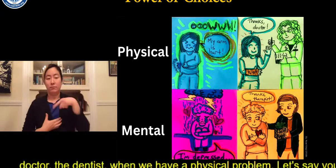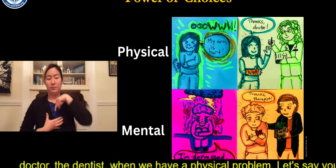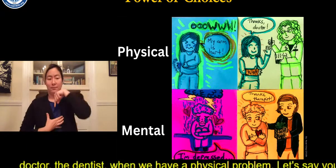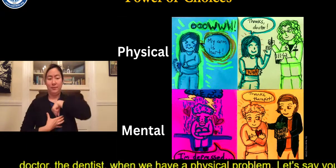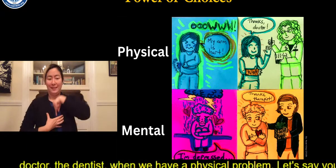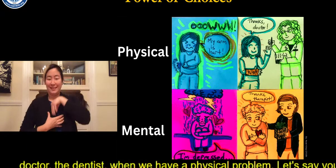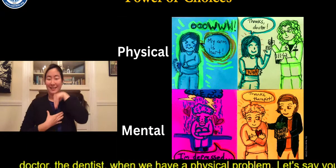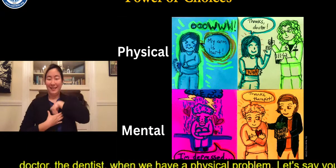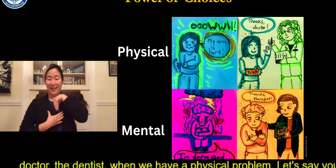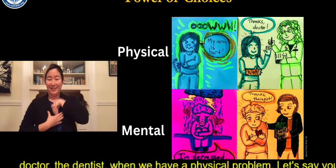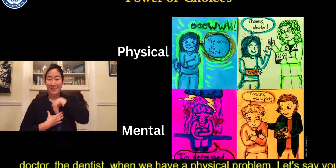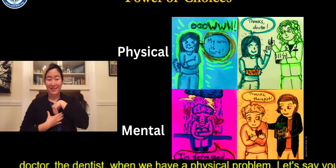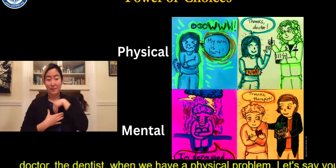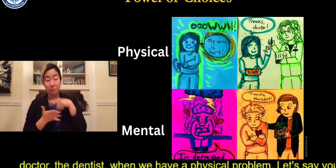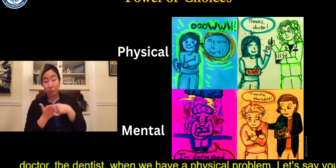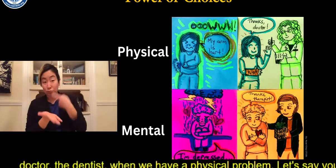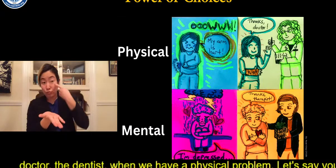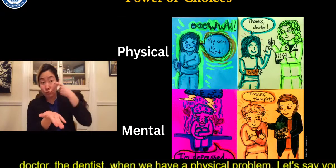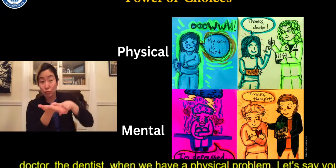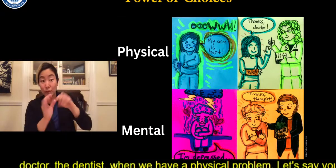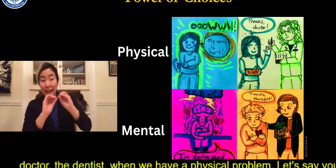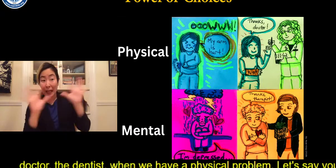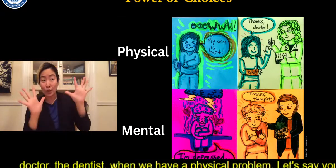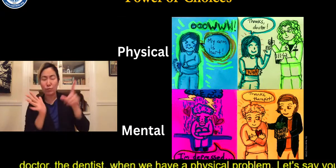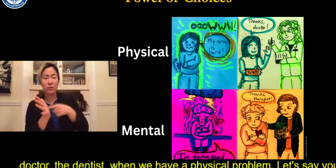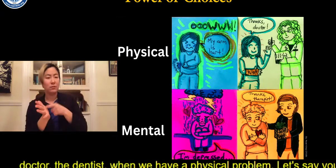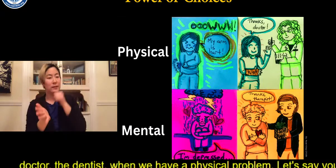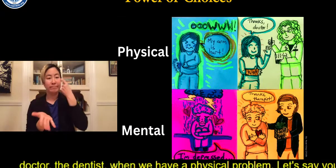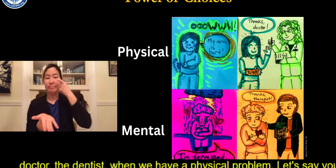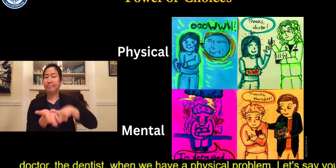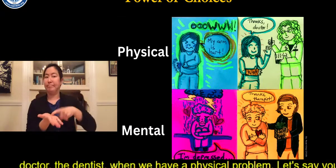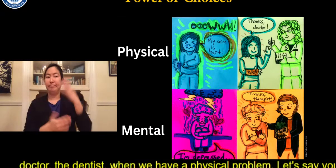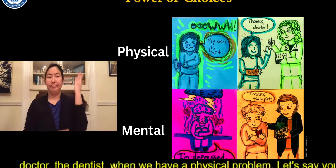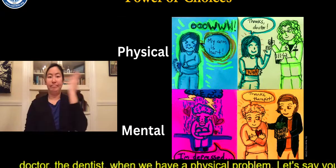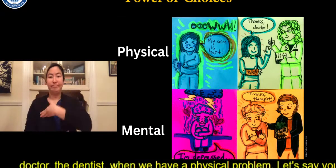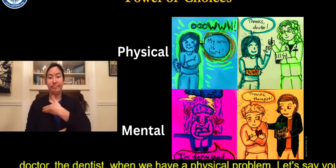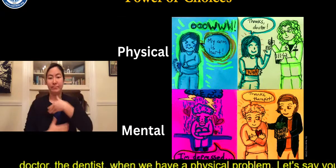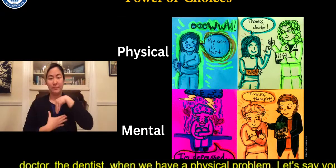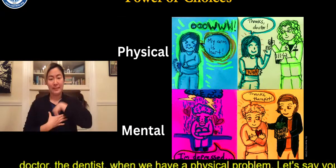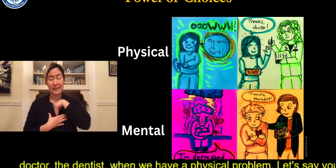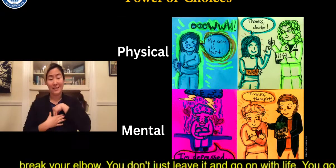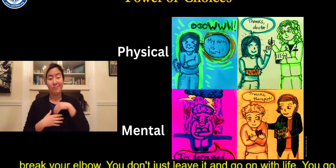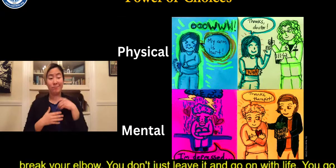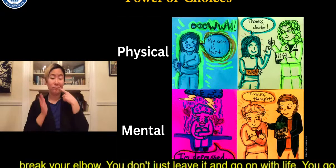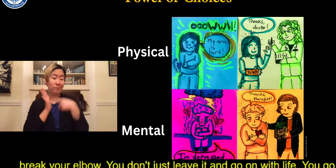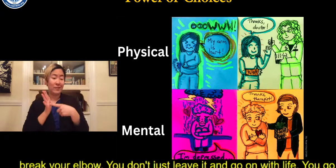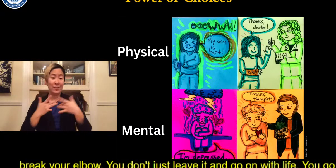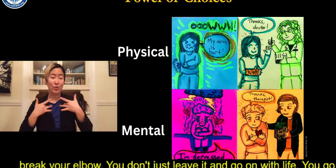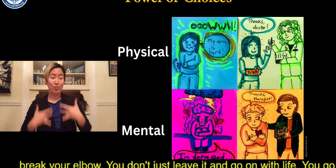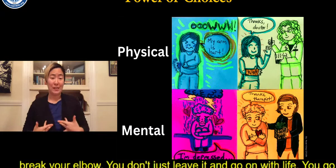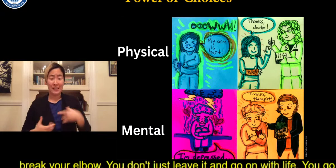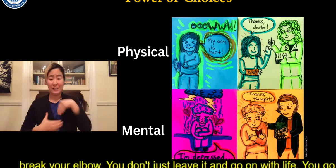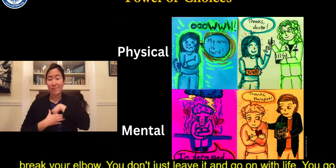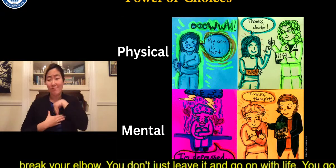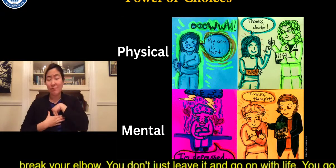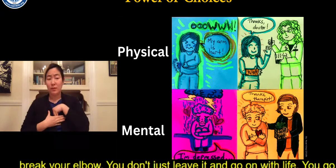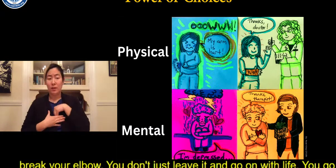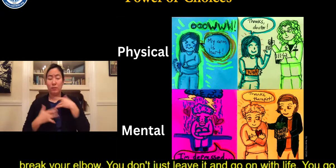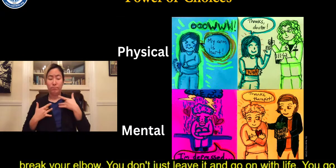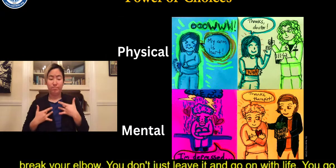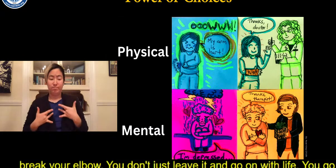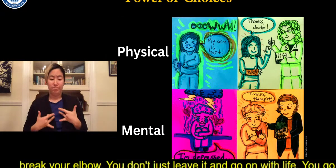cast, maybe you get it fixed. If it's a different issue, you get it fixed. Our minds have the same needs.